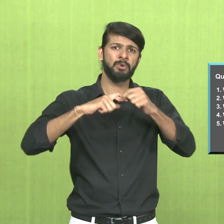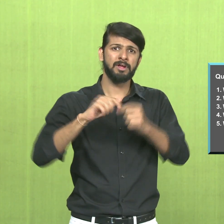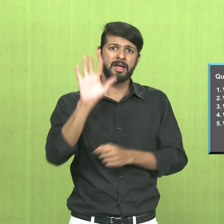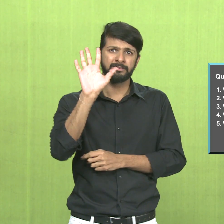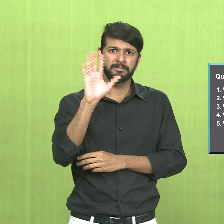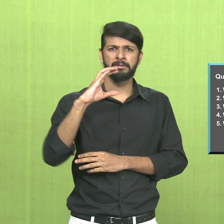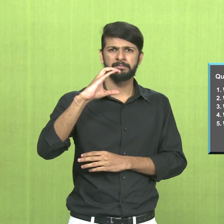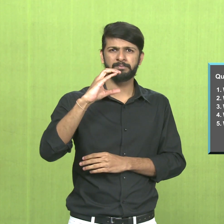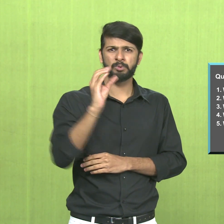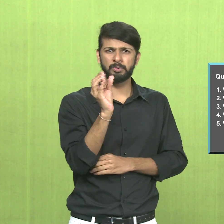Question number 5,